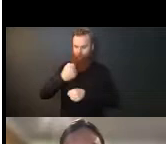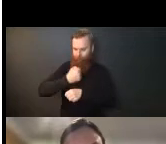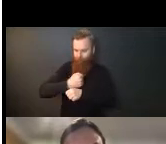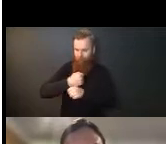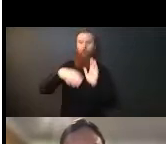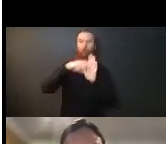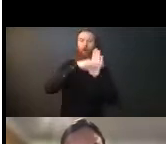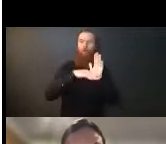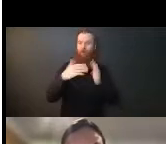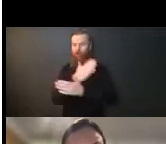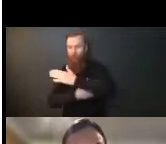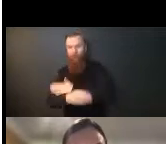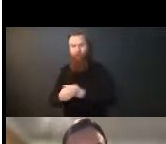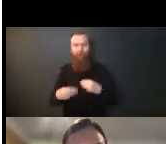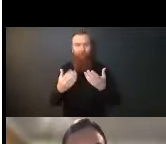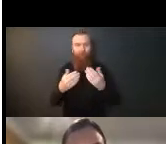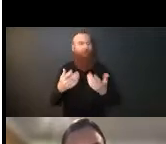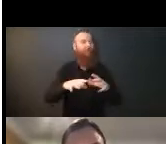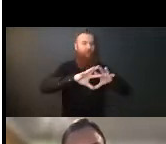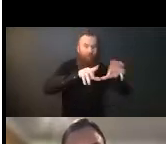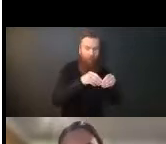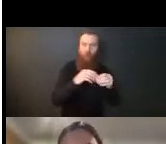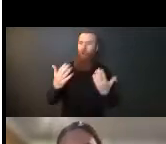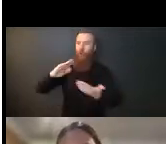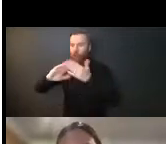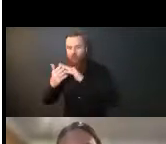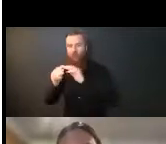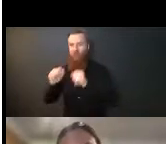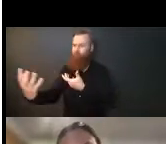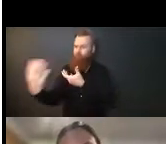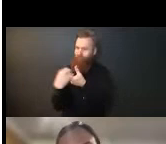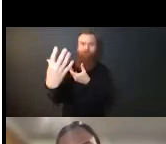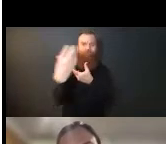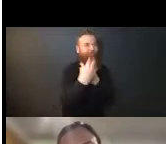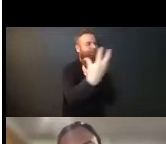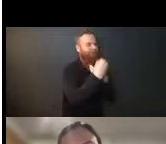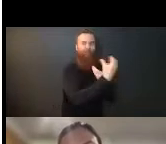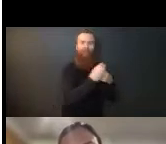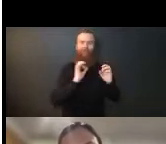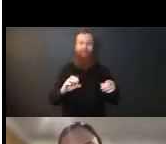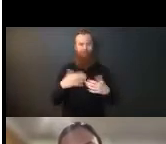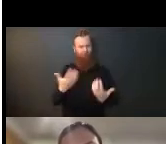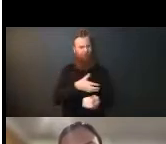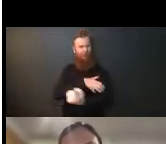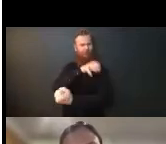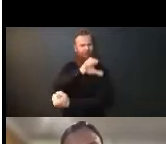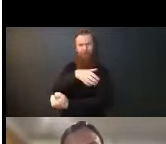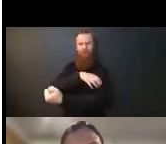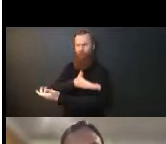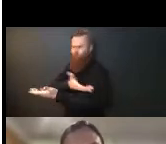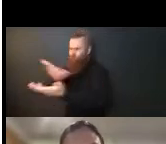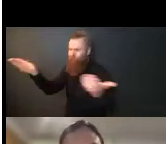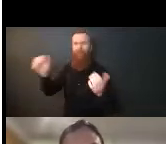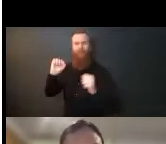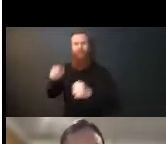are included, that they're empowered, that they're engaged appropriately and meaningfully, and that they're able to live inclusive lives